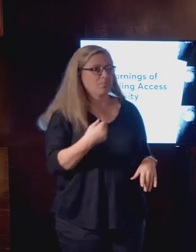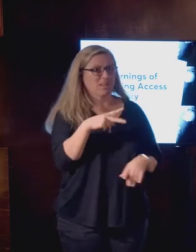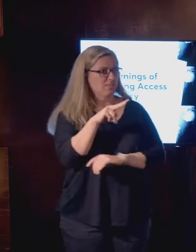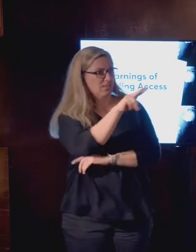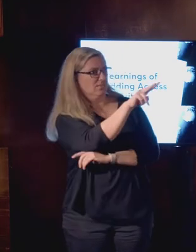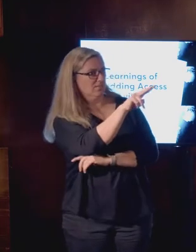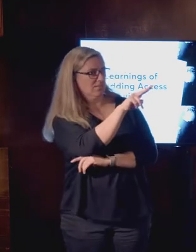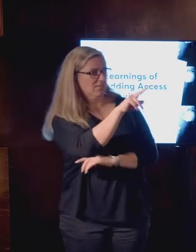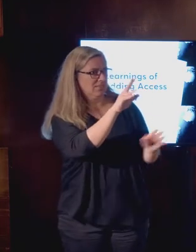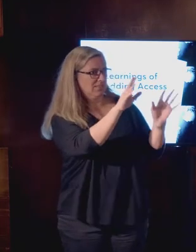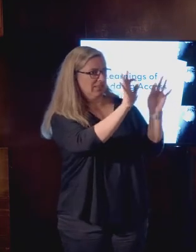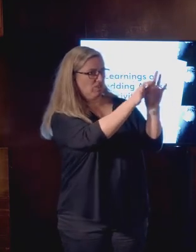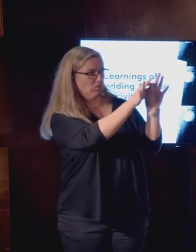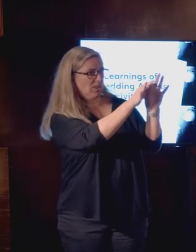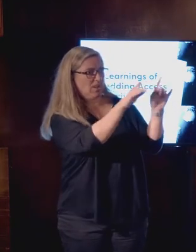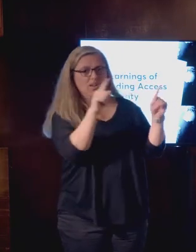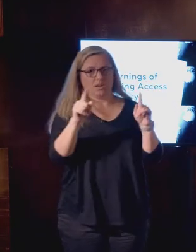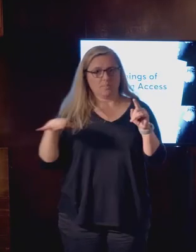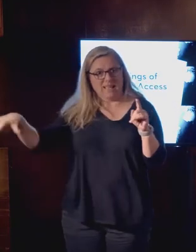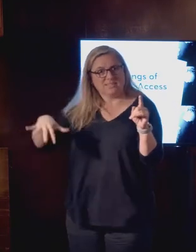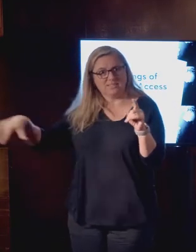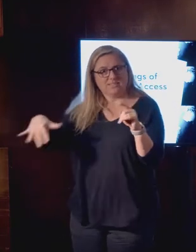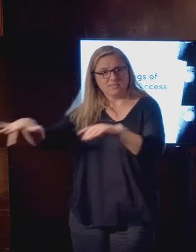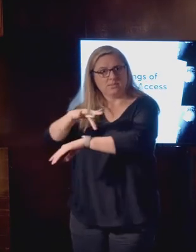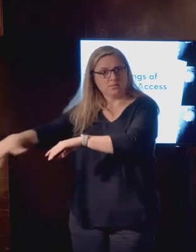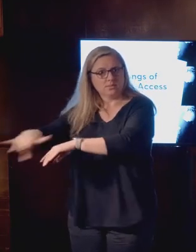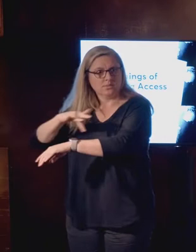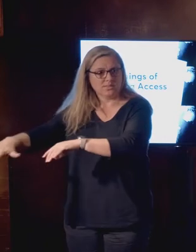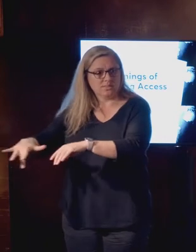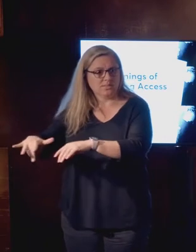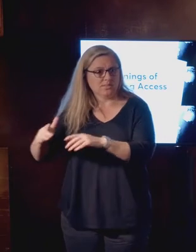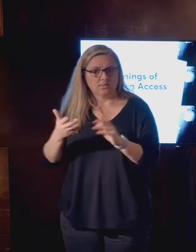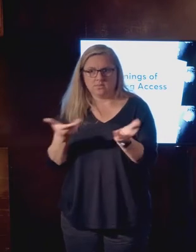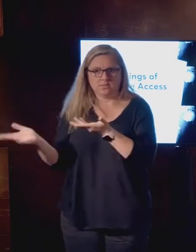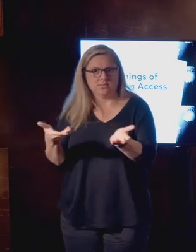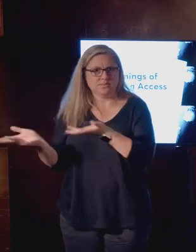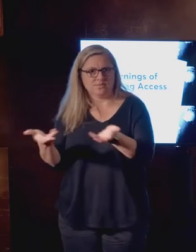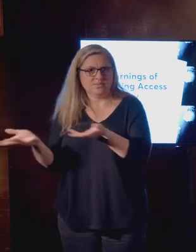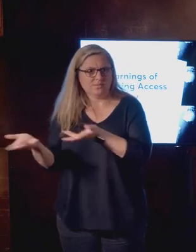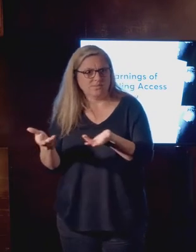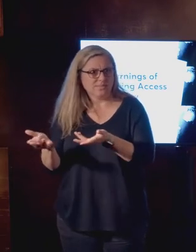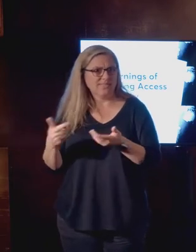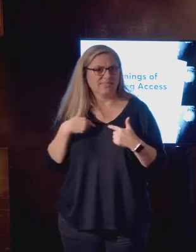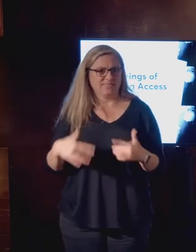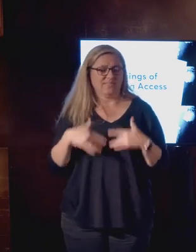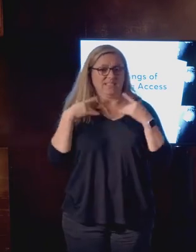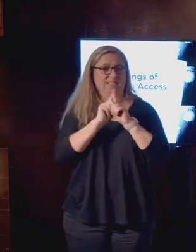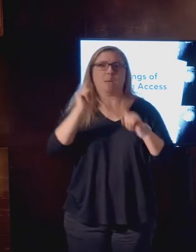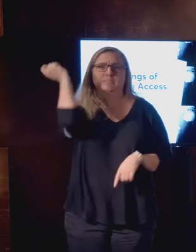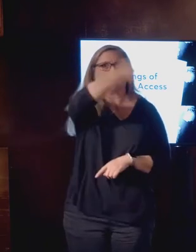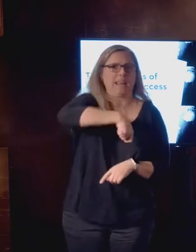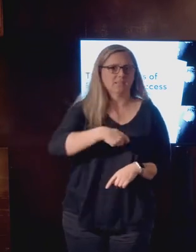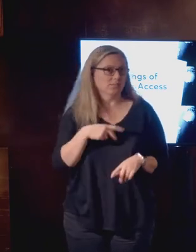at the Auslan interpreter here and the action's happening over here, that she finds that, you know, it's like watching